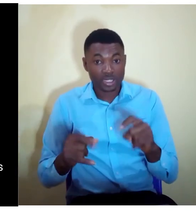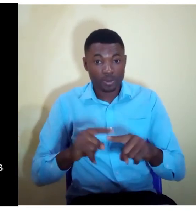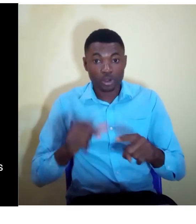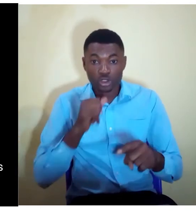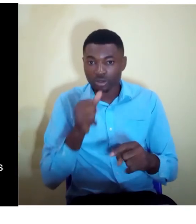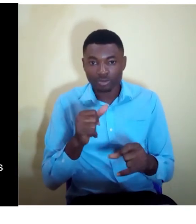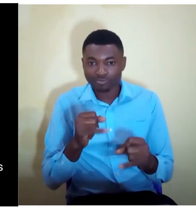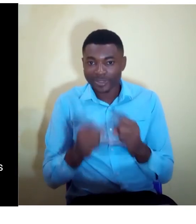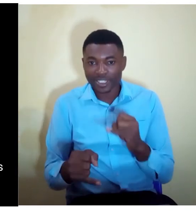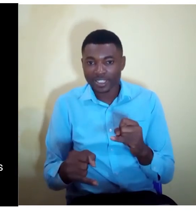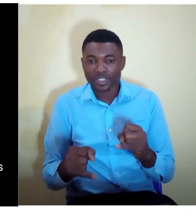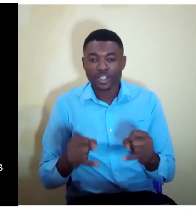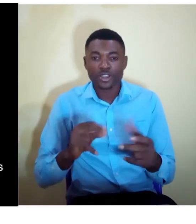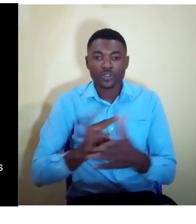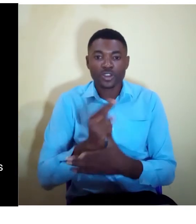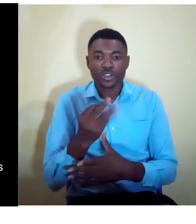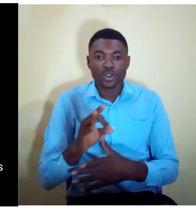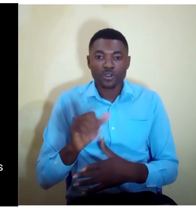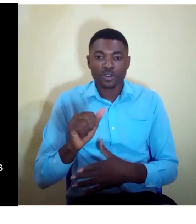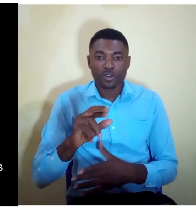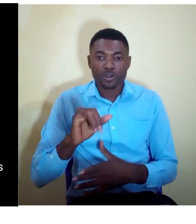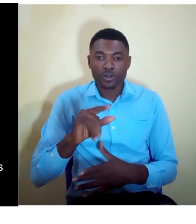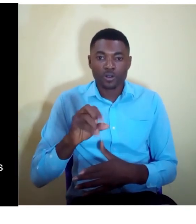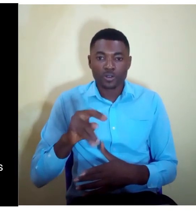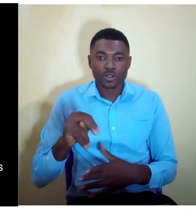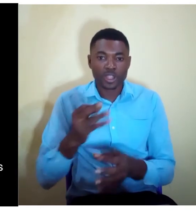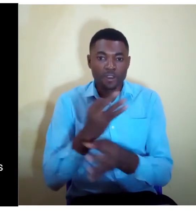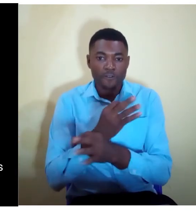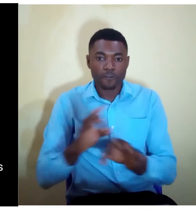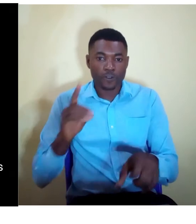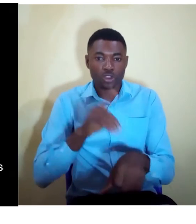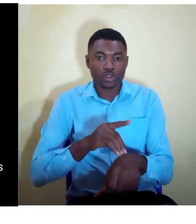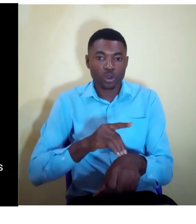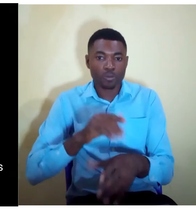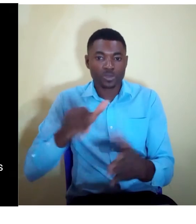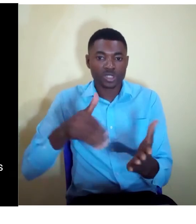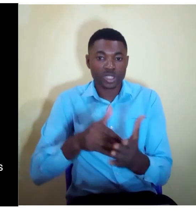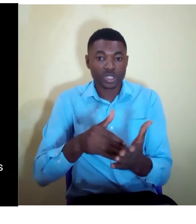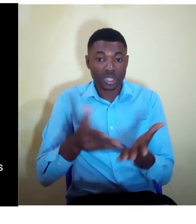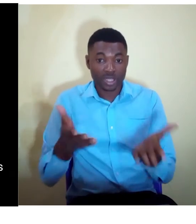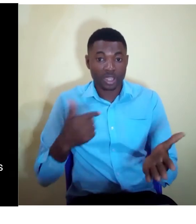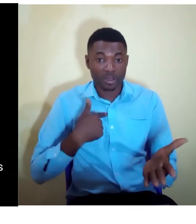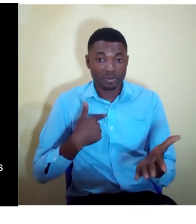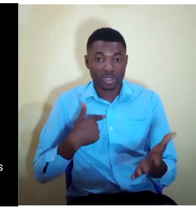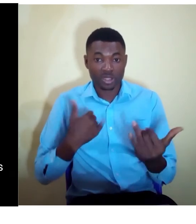not least, the University of Arizona's Freedom Center, where